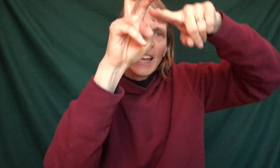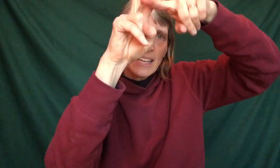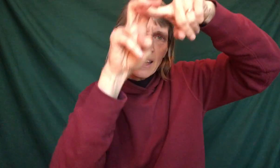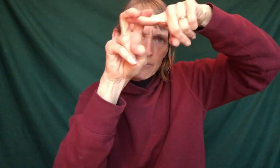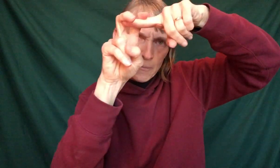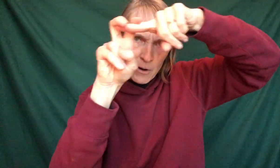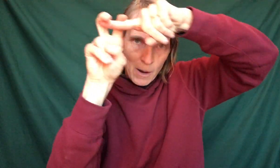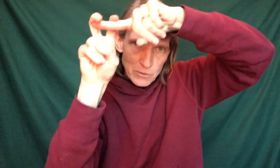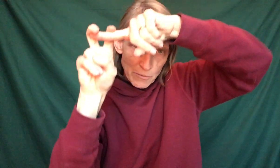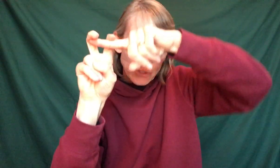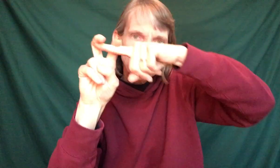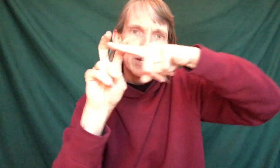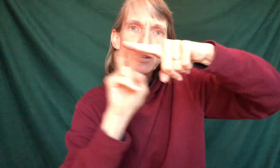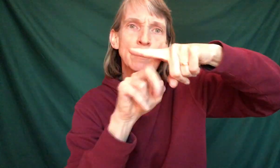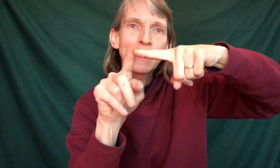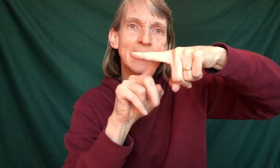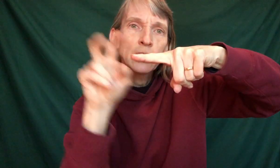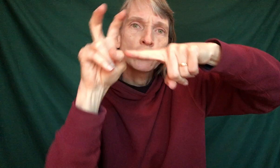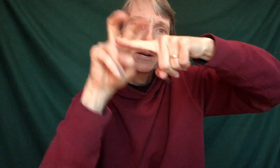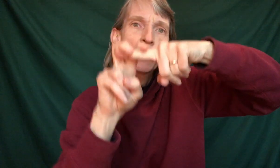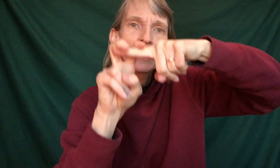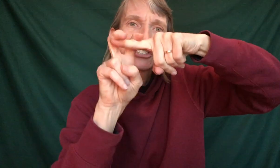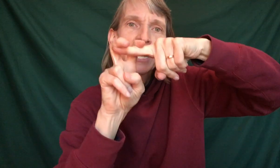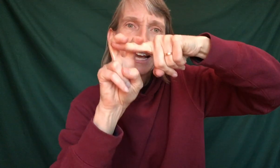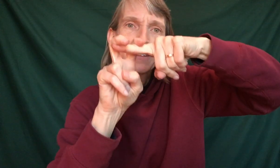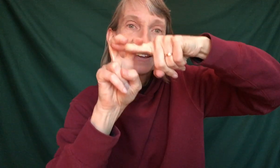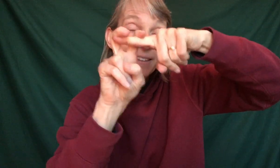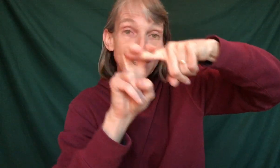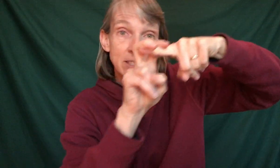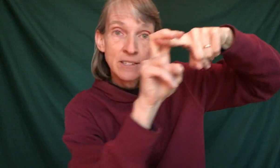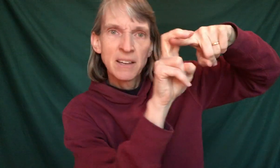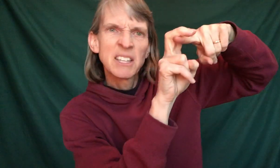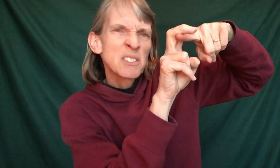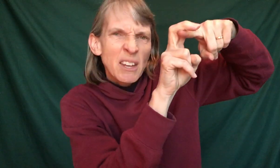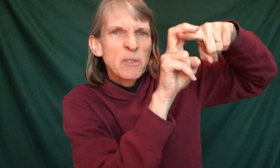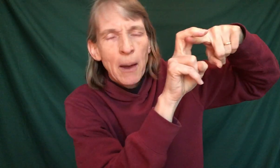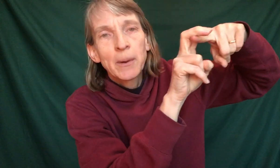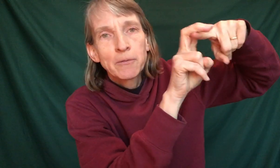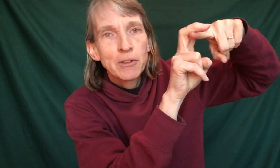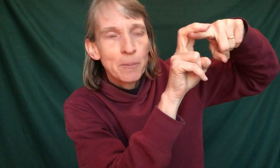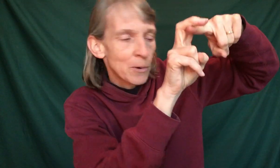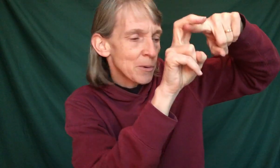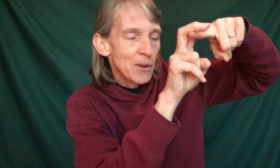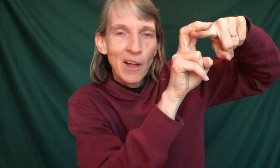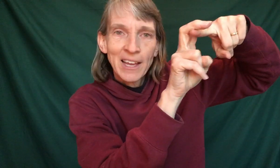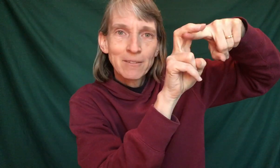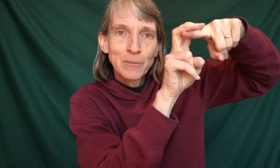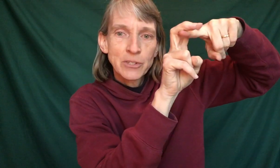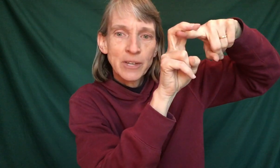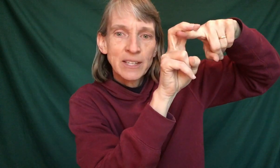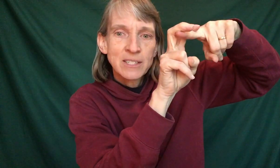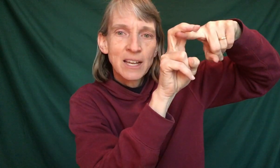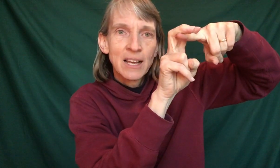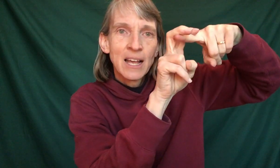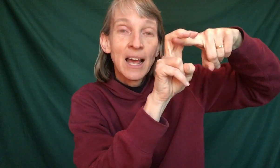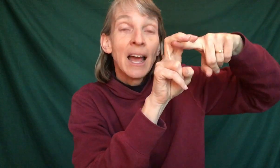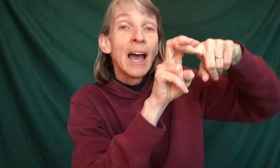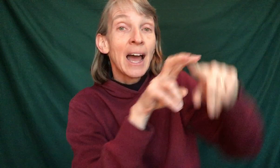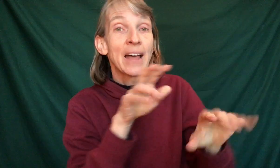hanging like from their arms from a tree, you can make like a tree branch and hang like this. So I do that one for the one where they're all hanging from the trees. And